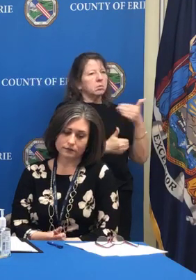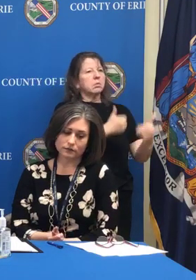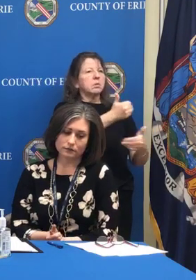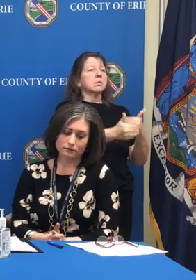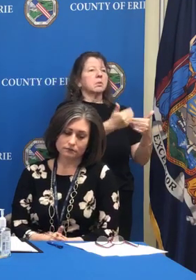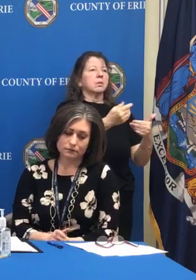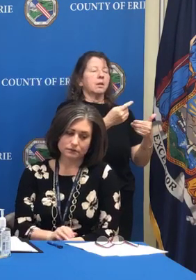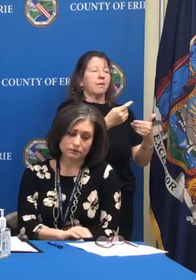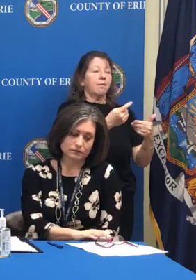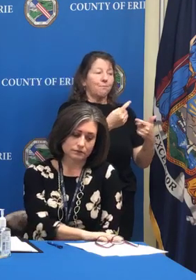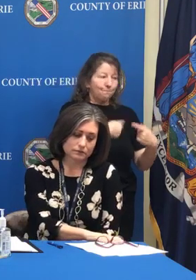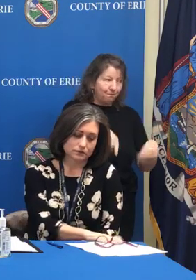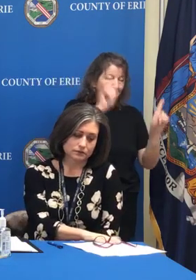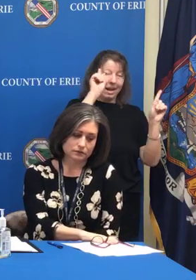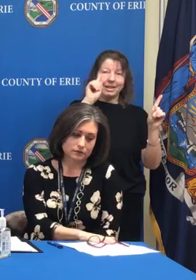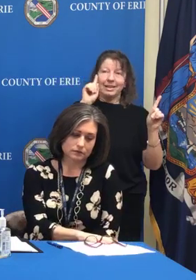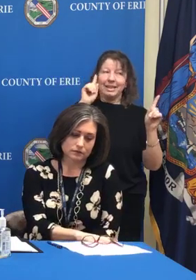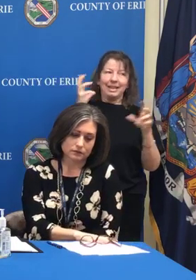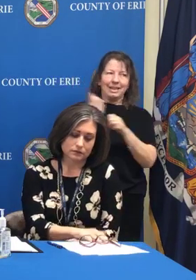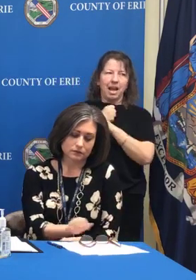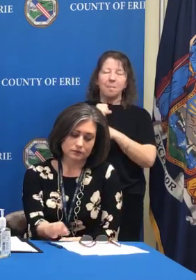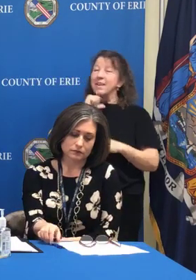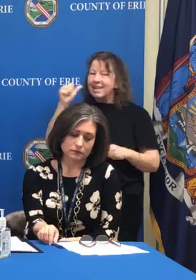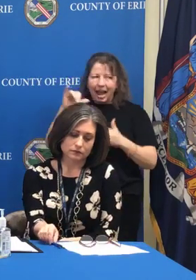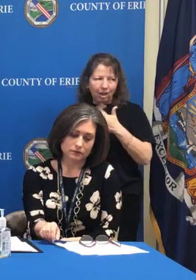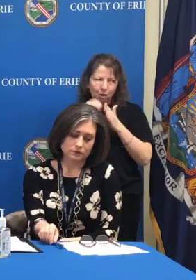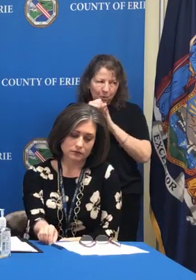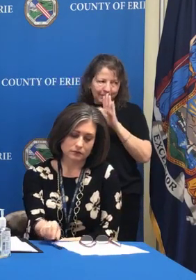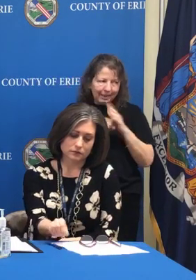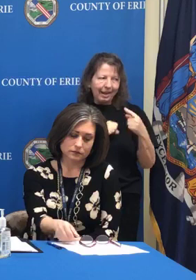from New York State. We received them from the CDC.